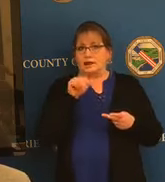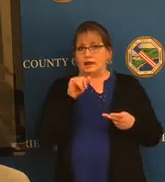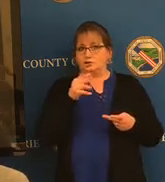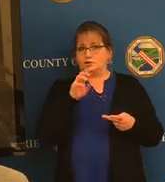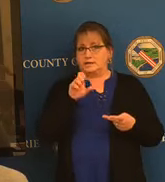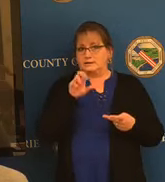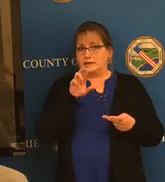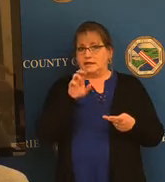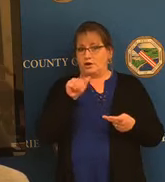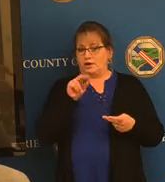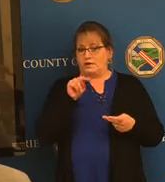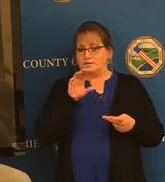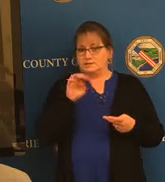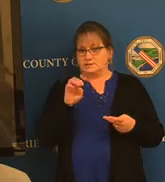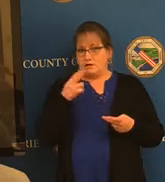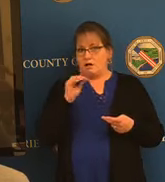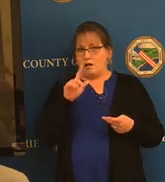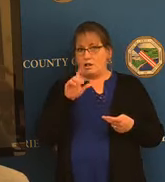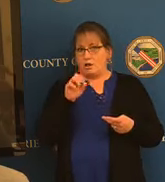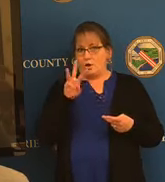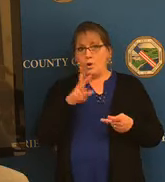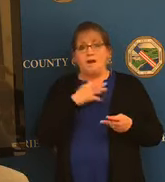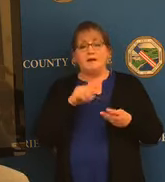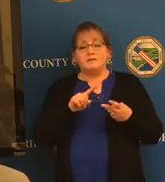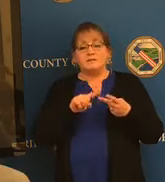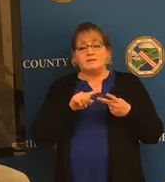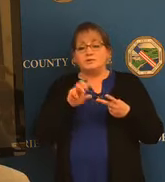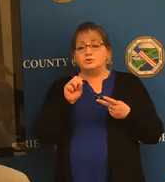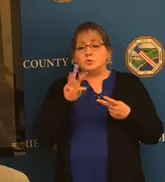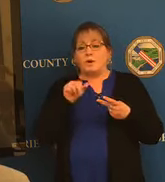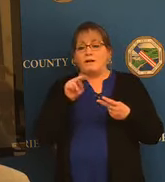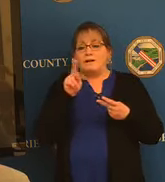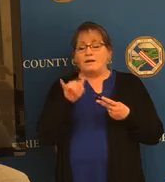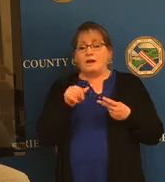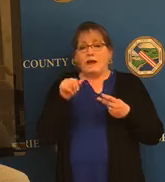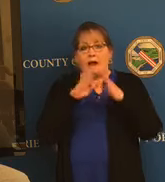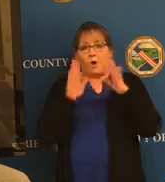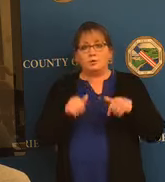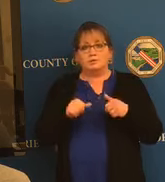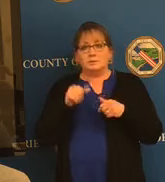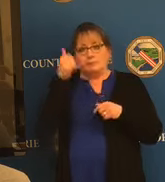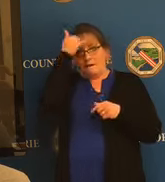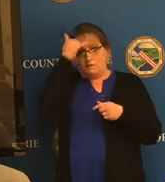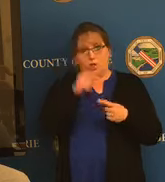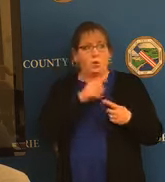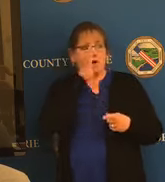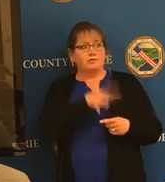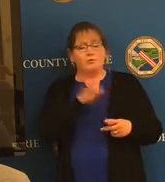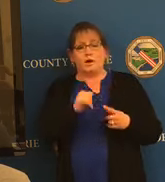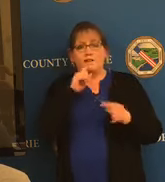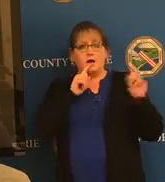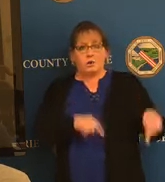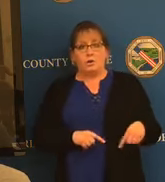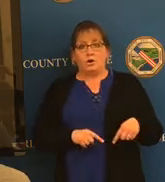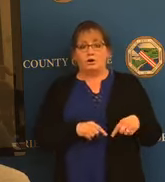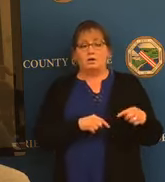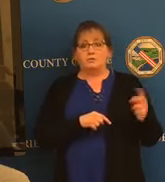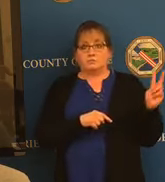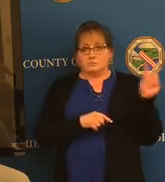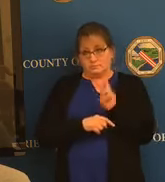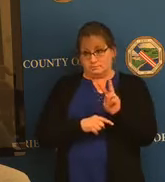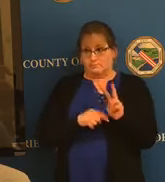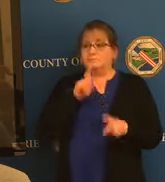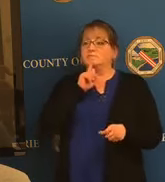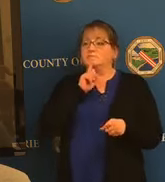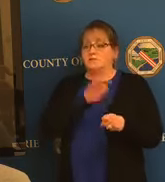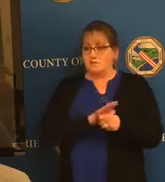Hollow in Clarence and the Swanee House in Buffalo, were ignoring the order. They went in undercover. They were able to